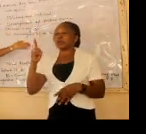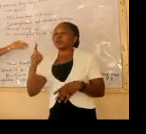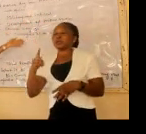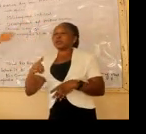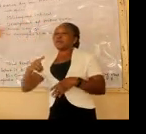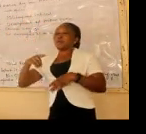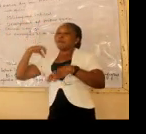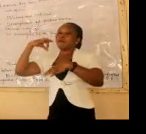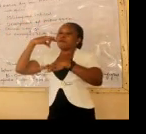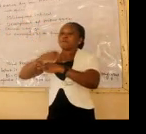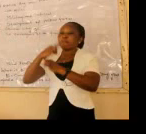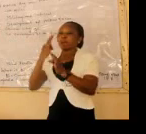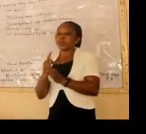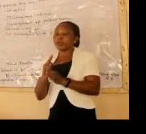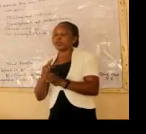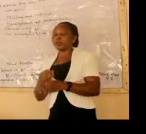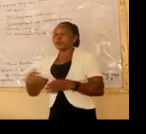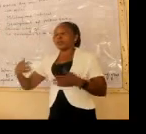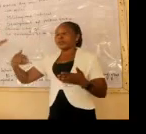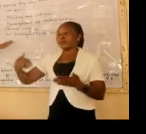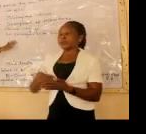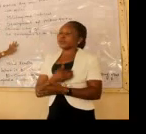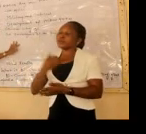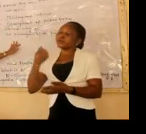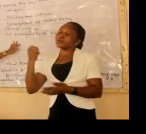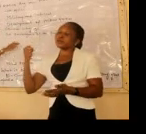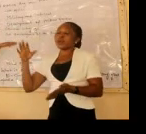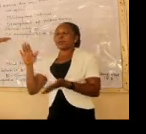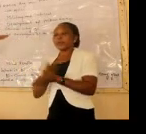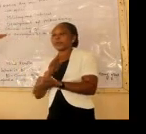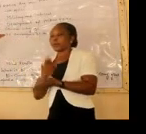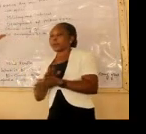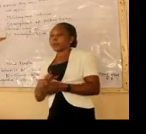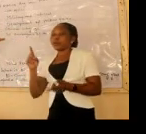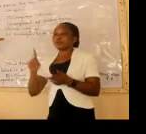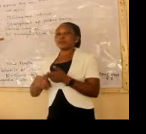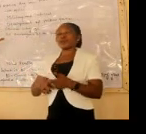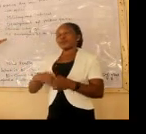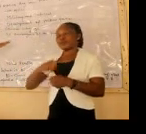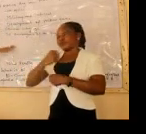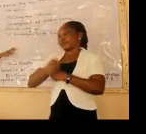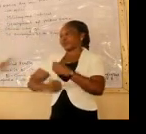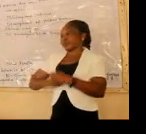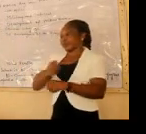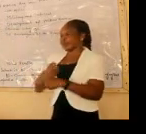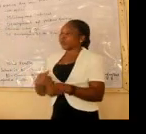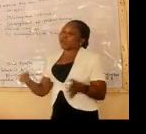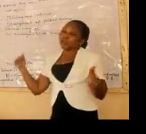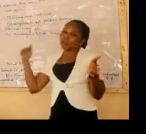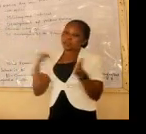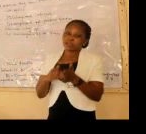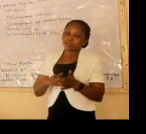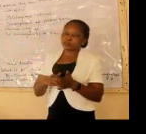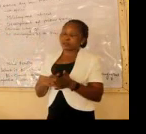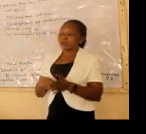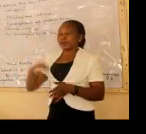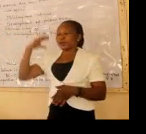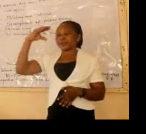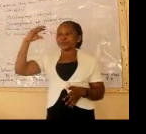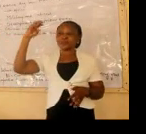something like this, newspapers, and this helped them struggle against what?